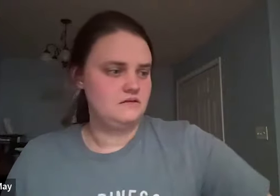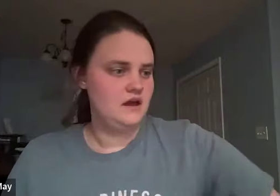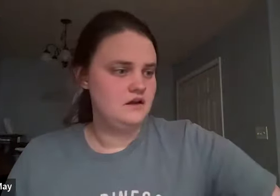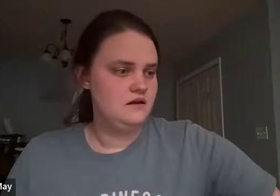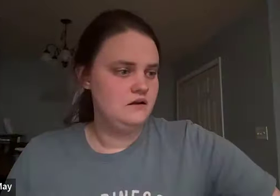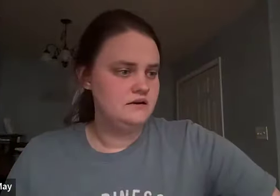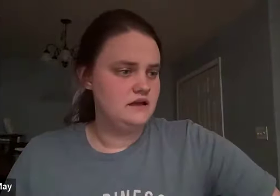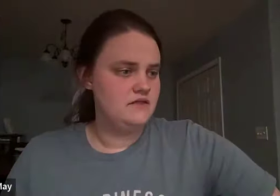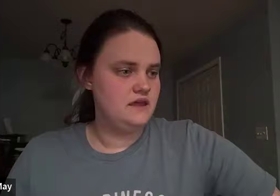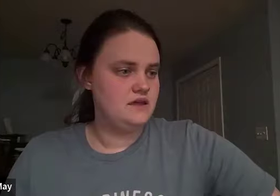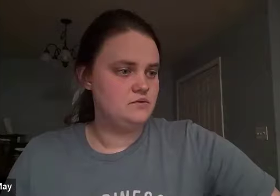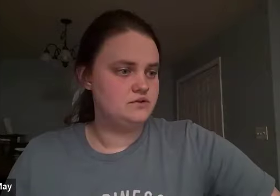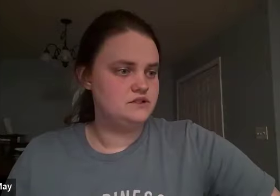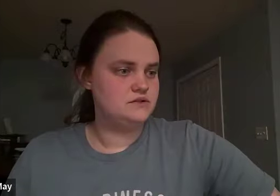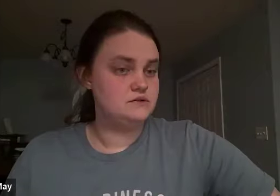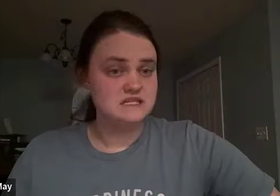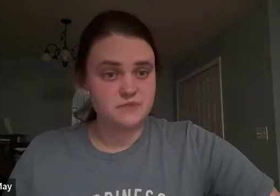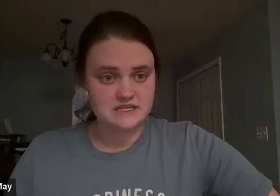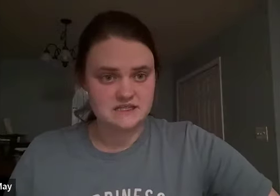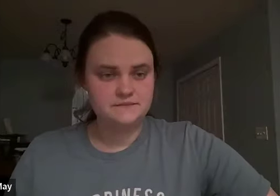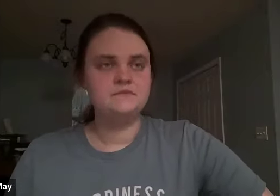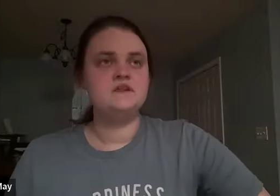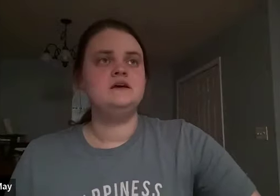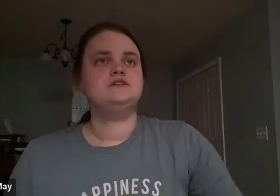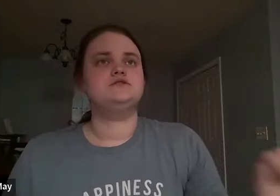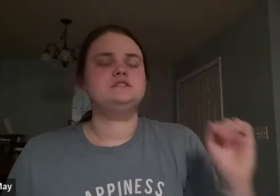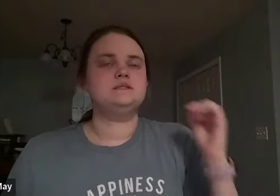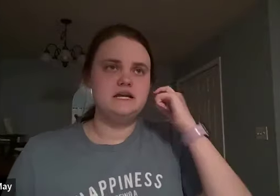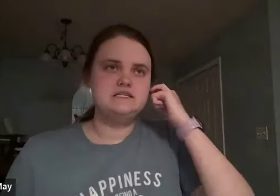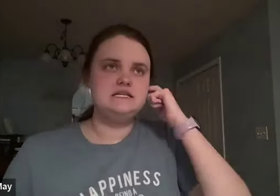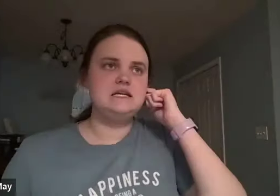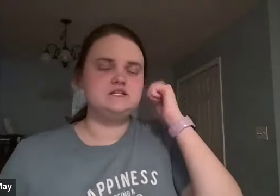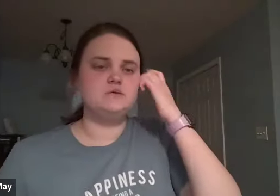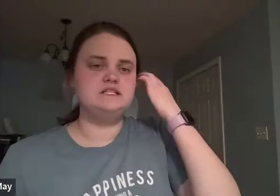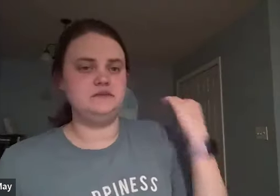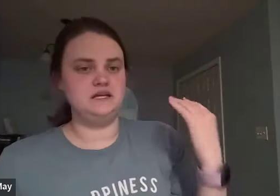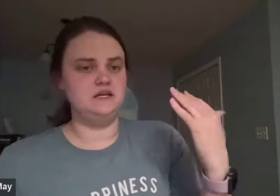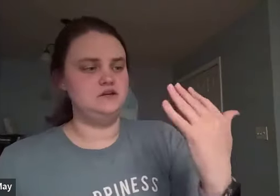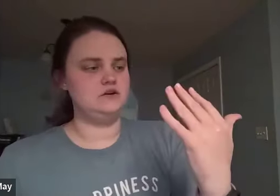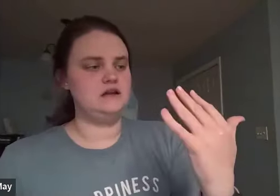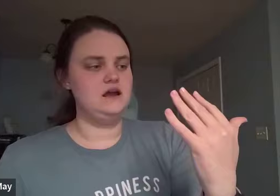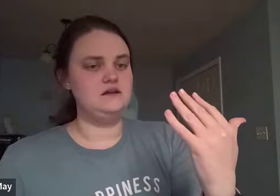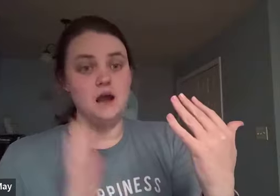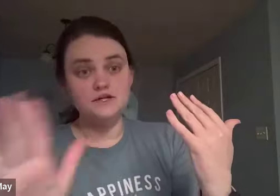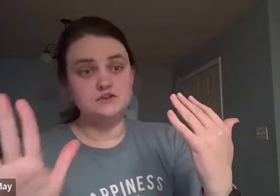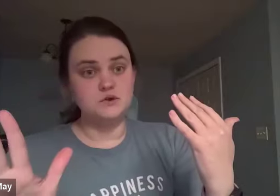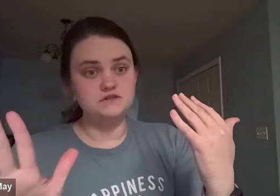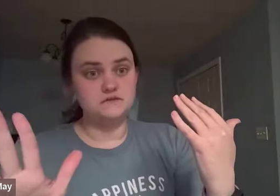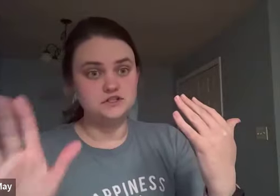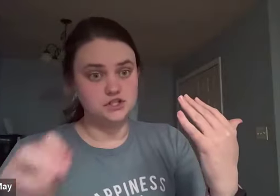Okay. And then we'll do spicy. So spicy is going to be, you're going to kind of, I'm going to do the motion first to show